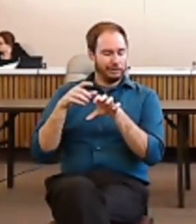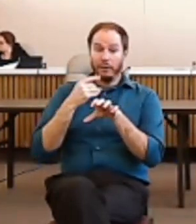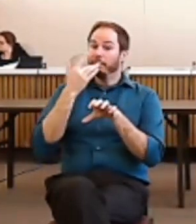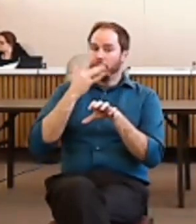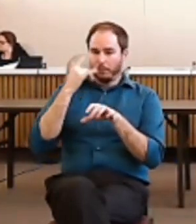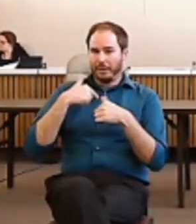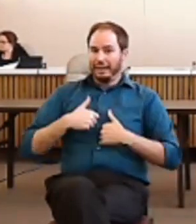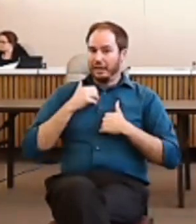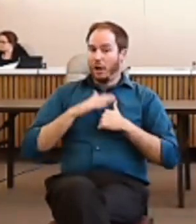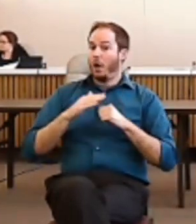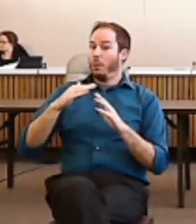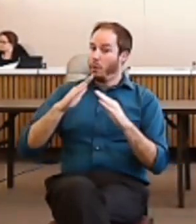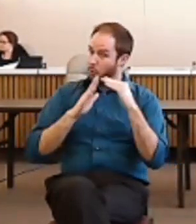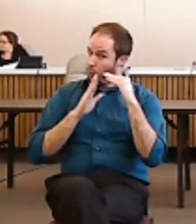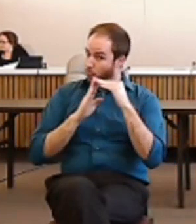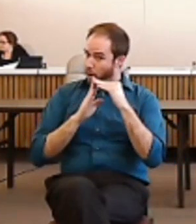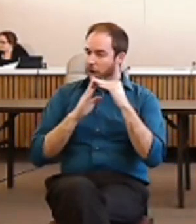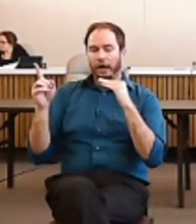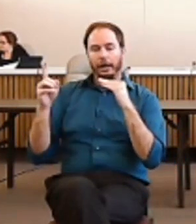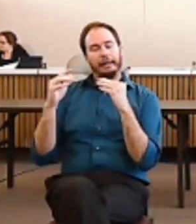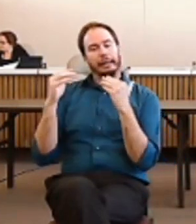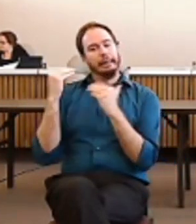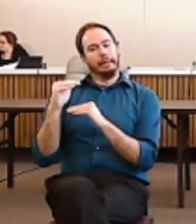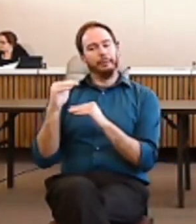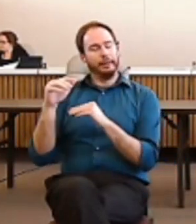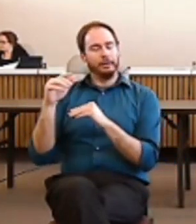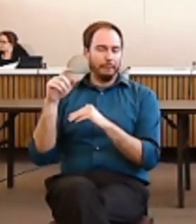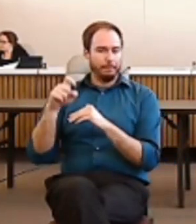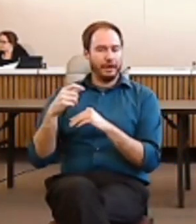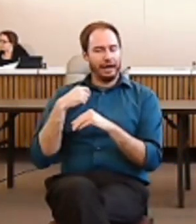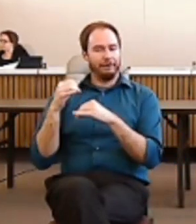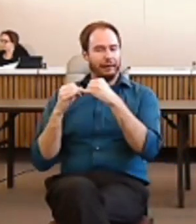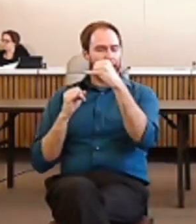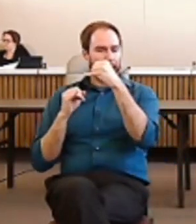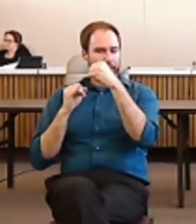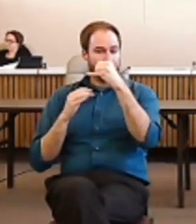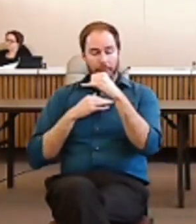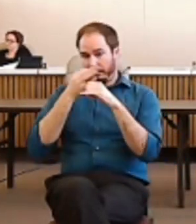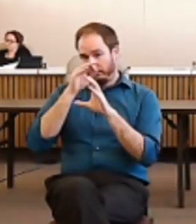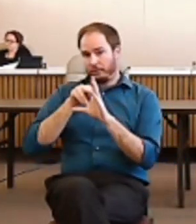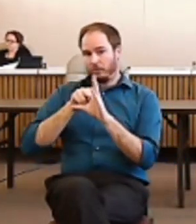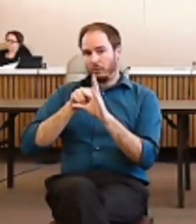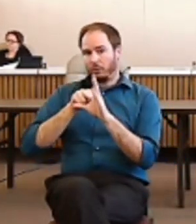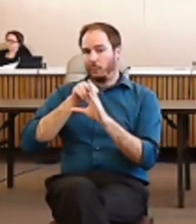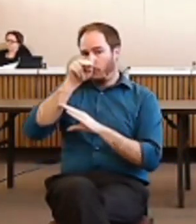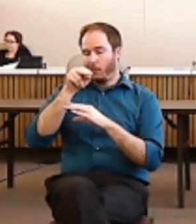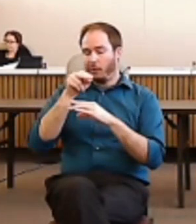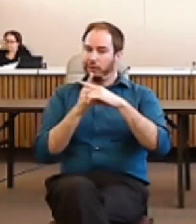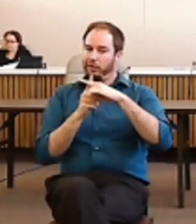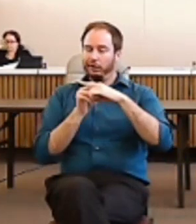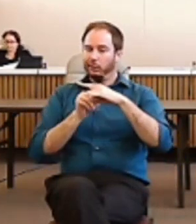because I lived on a corner, he was limited from a setback standpoint. My neighbor to the north, now there was some separation,